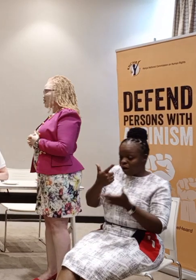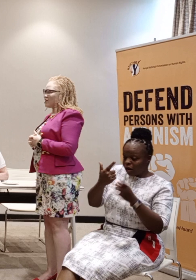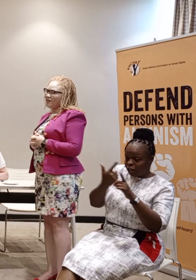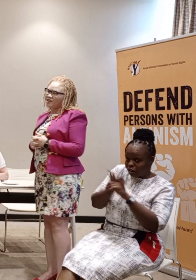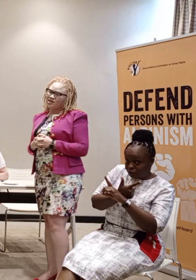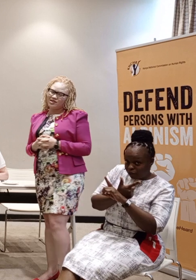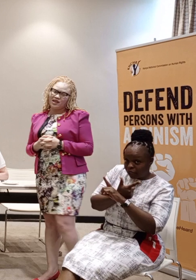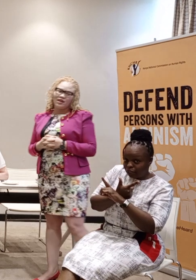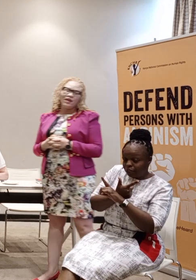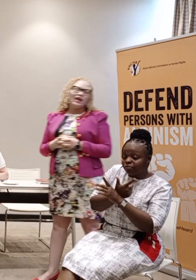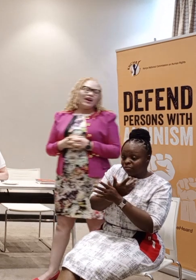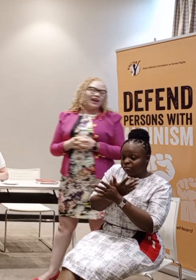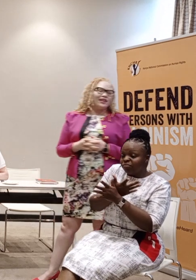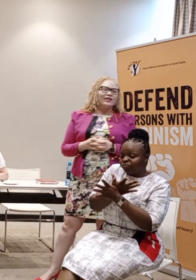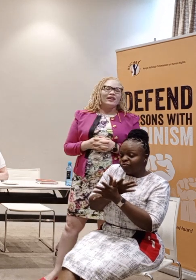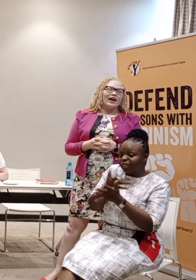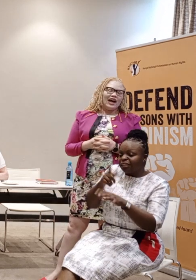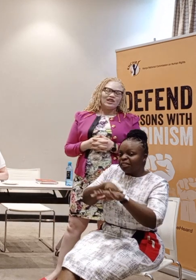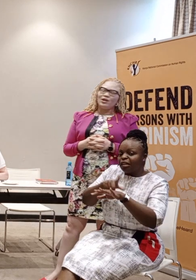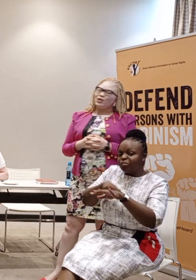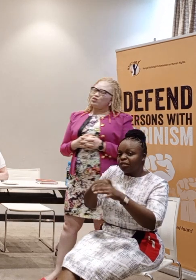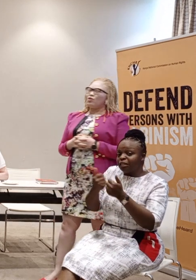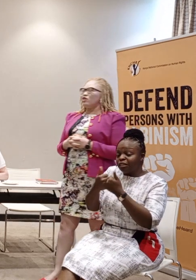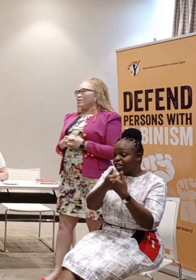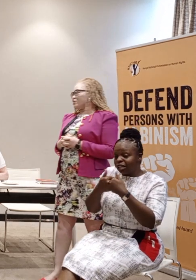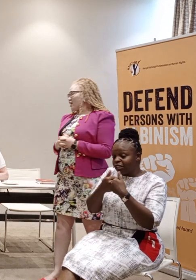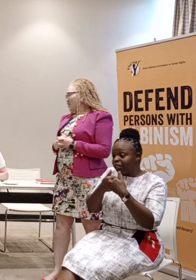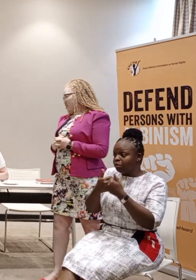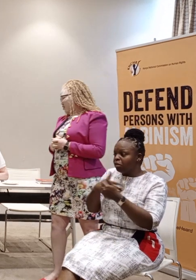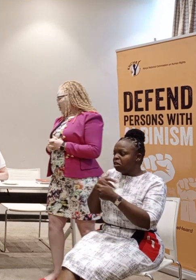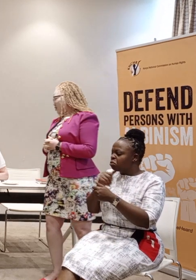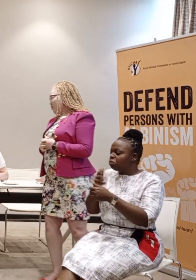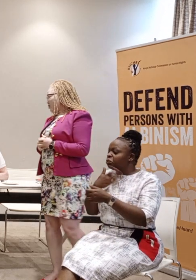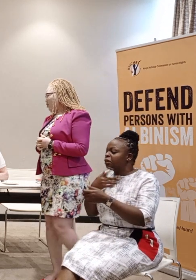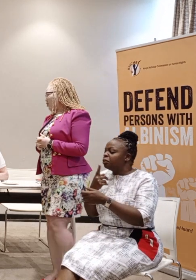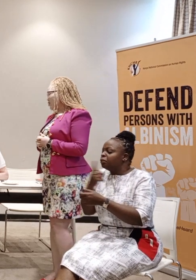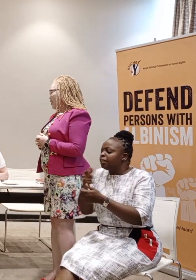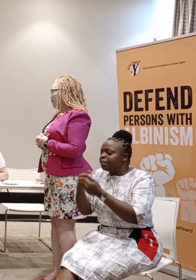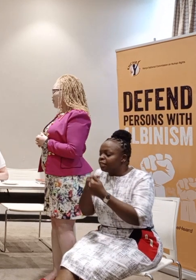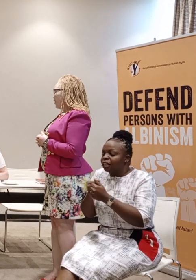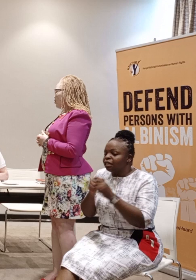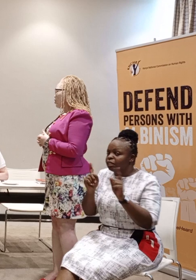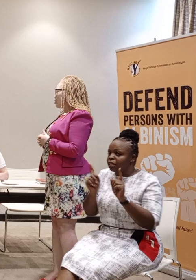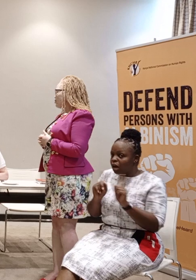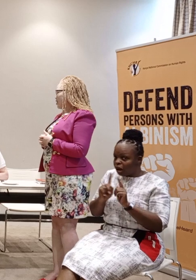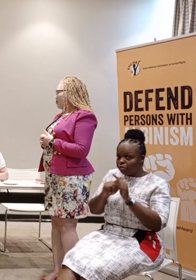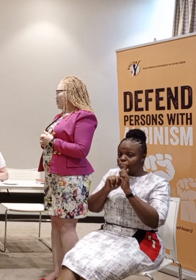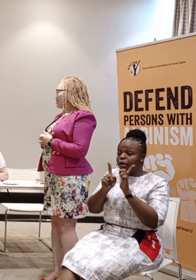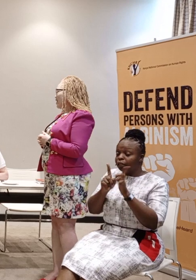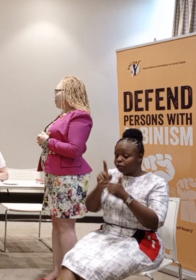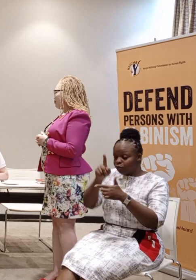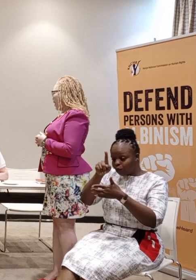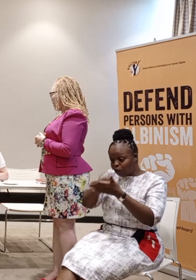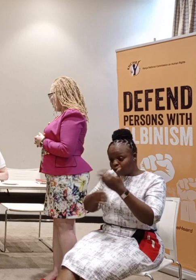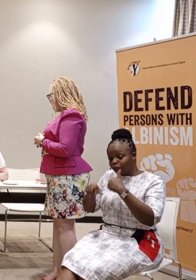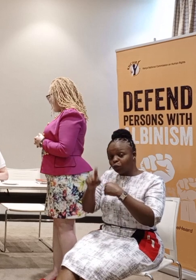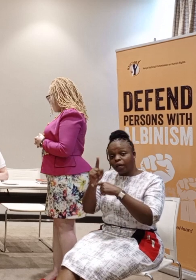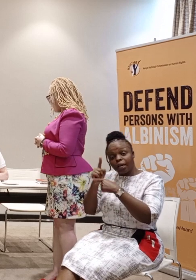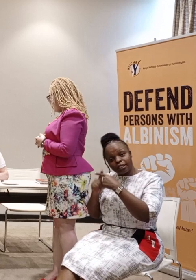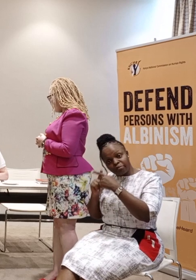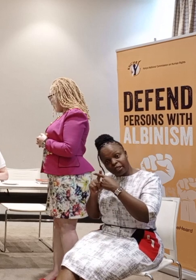understandings of the challenges. And I don't want to call them challenges, because I feel like what we experience are